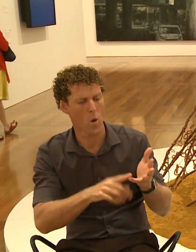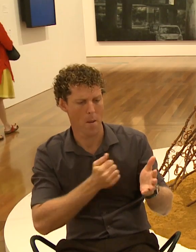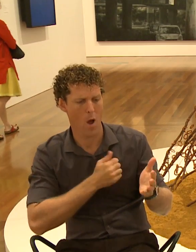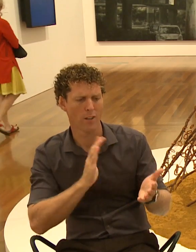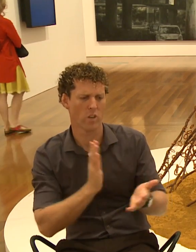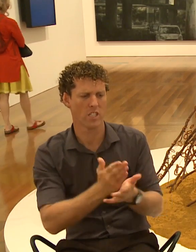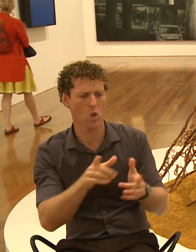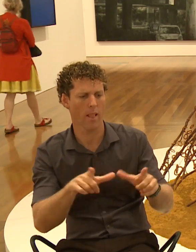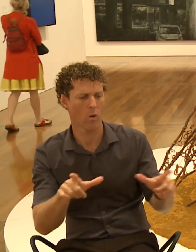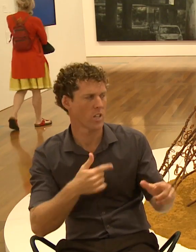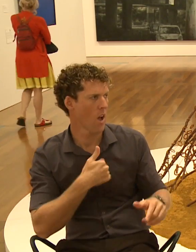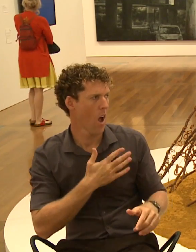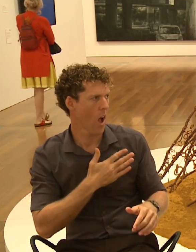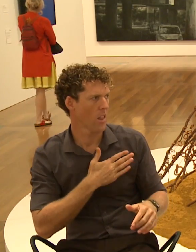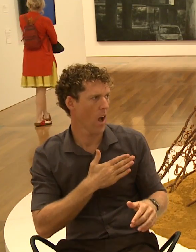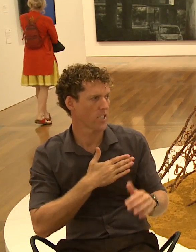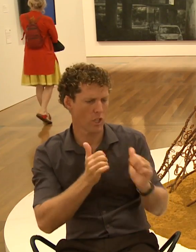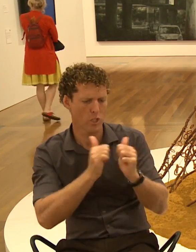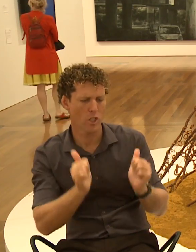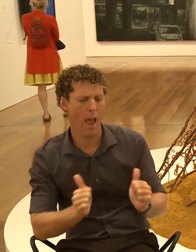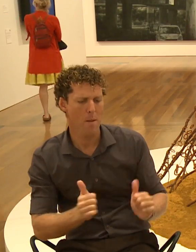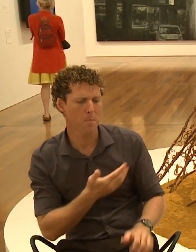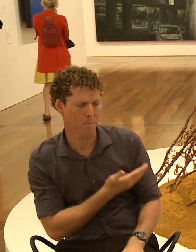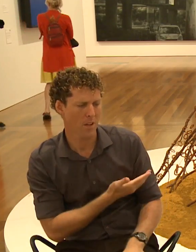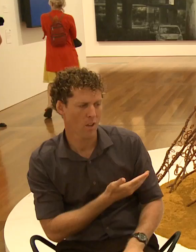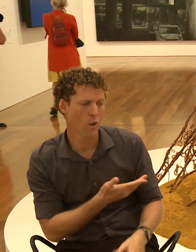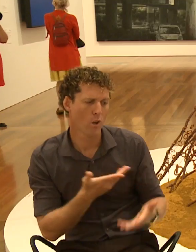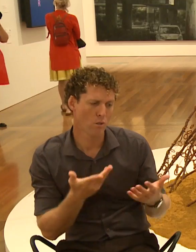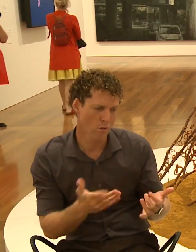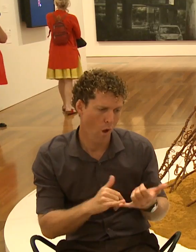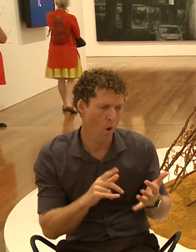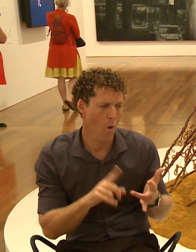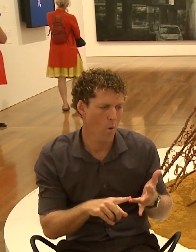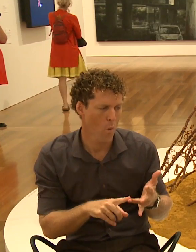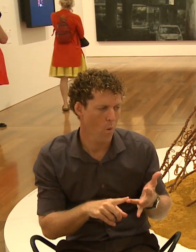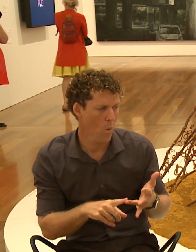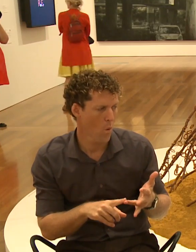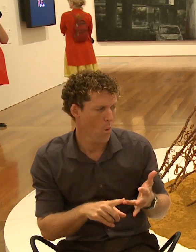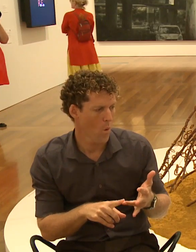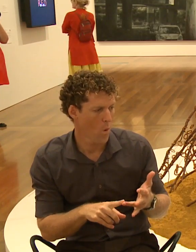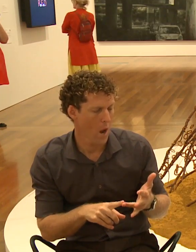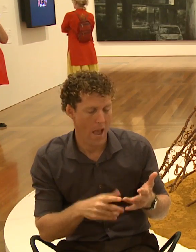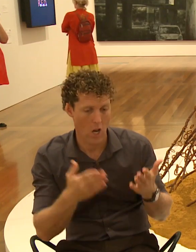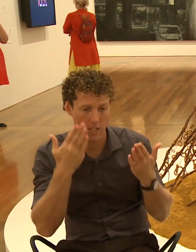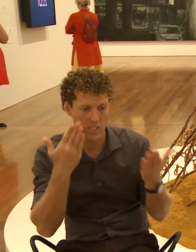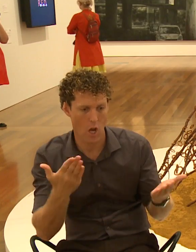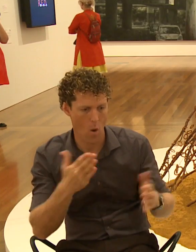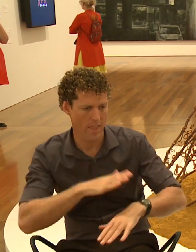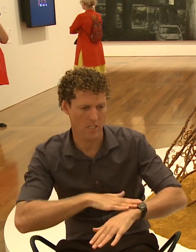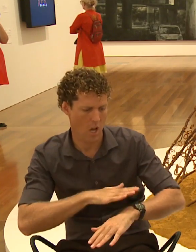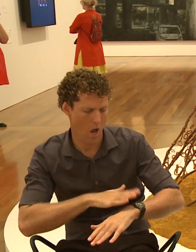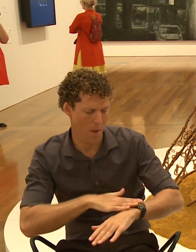And I like the shape of it, and yeah, so, and unknown to me at the